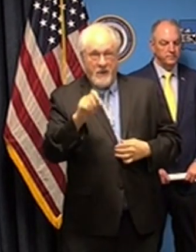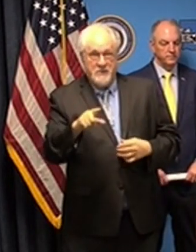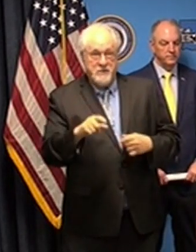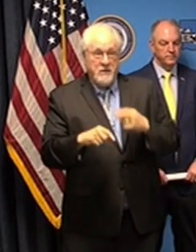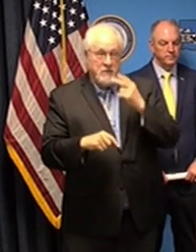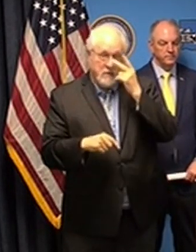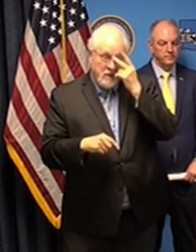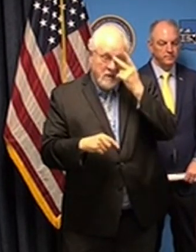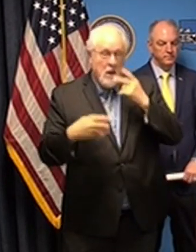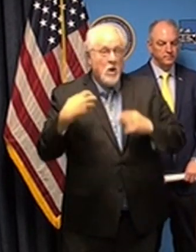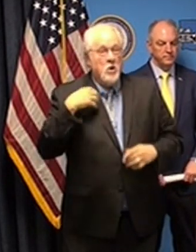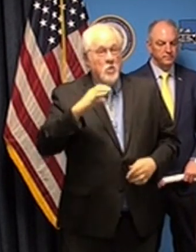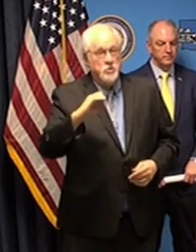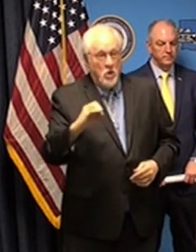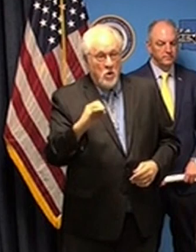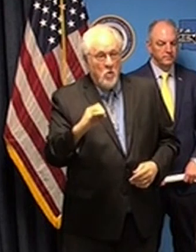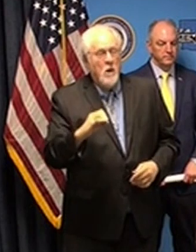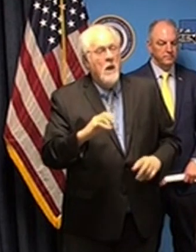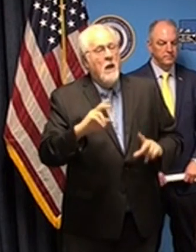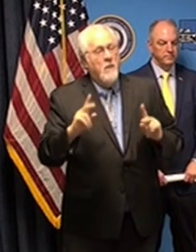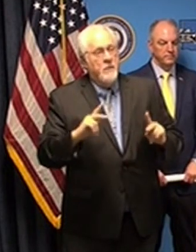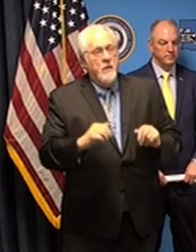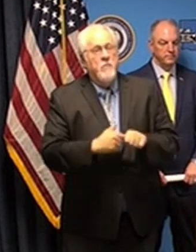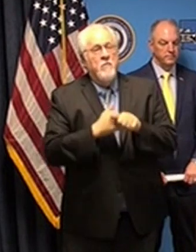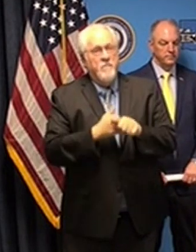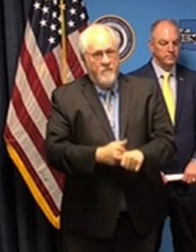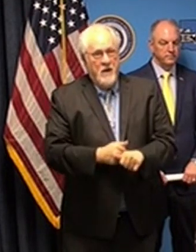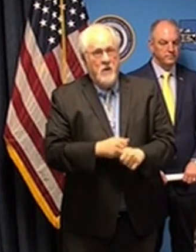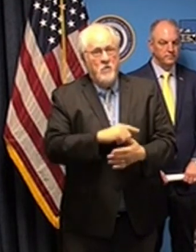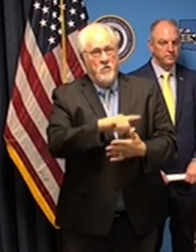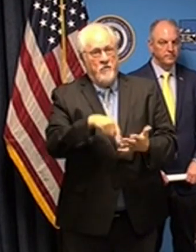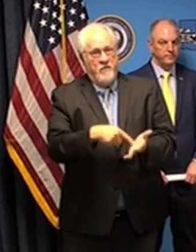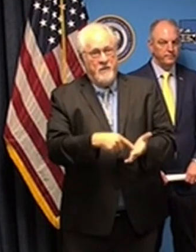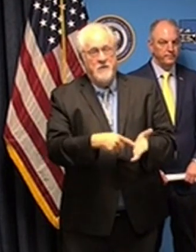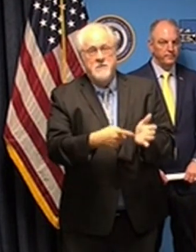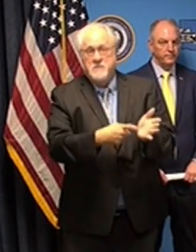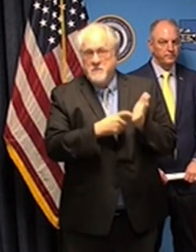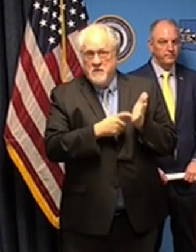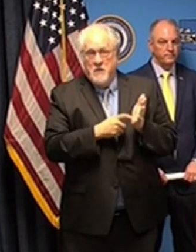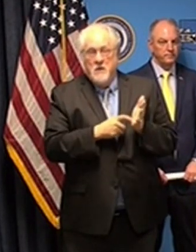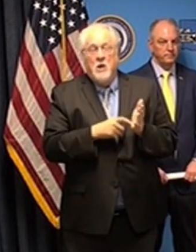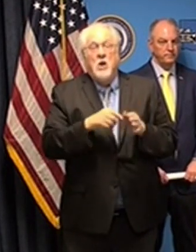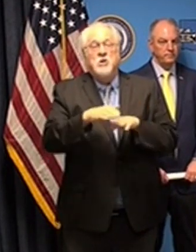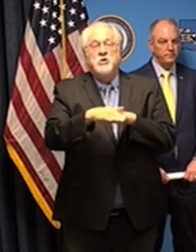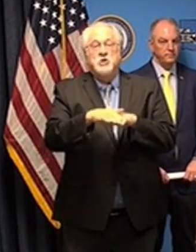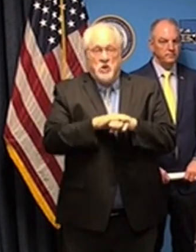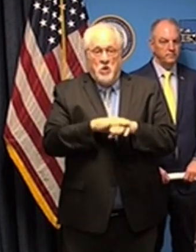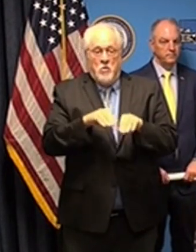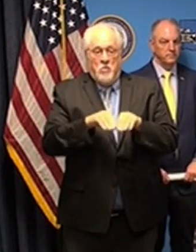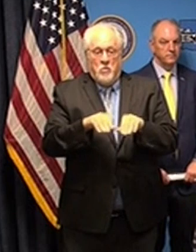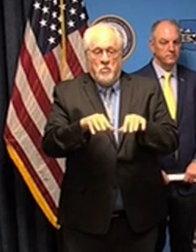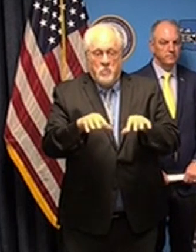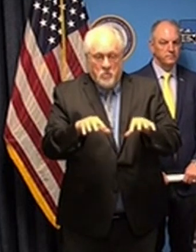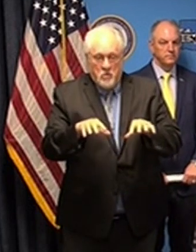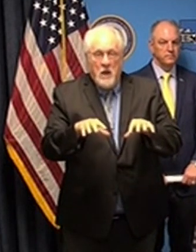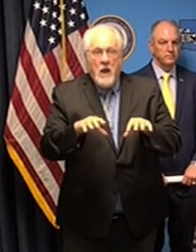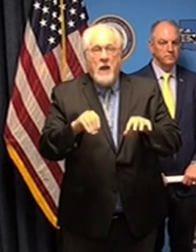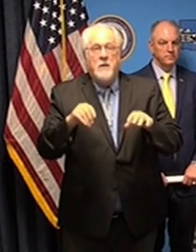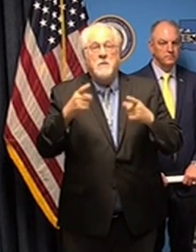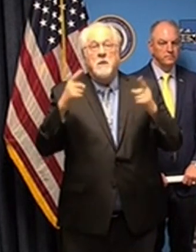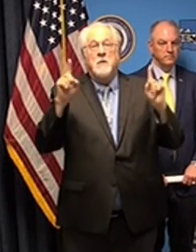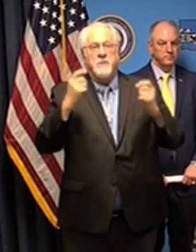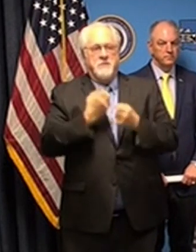asking, and Coach O as well, that the people follow these directives to slow the progress of the virus and ultimately